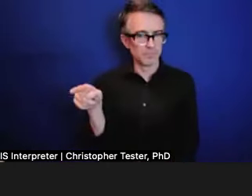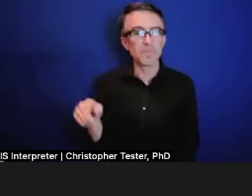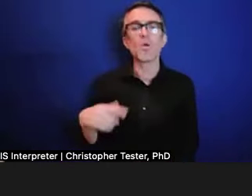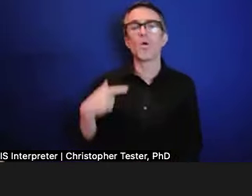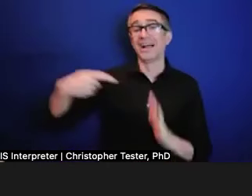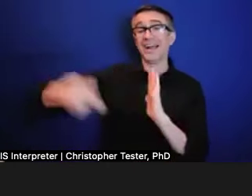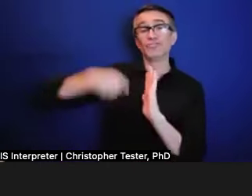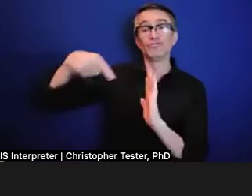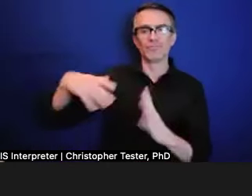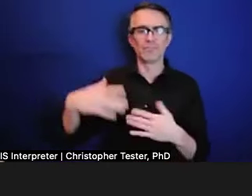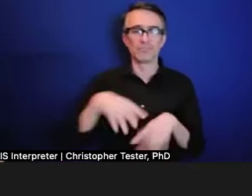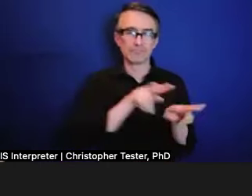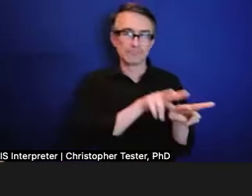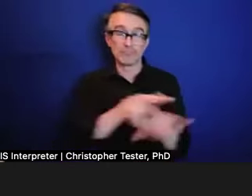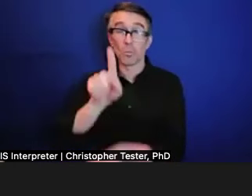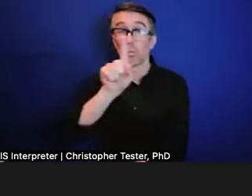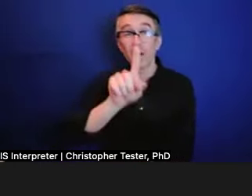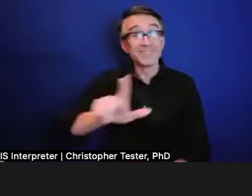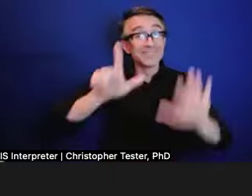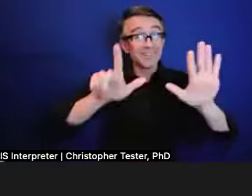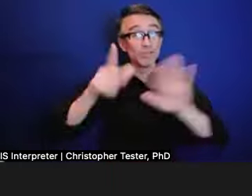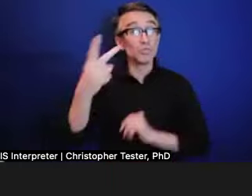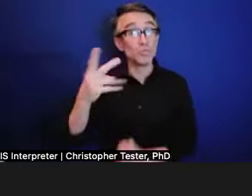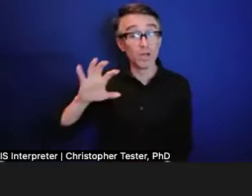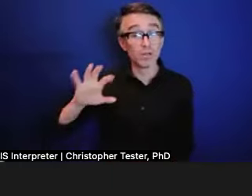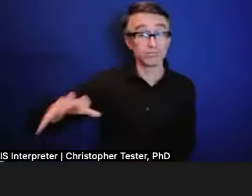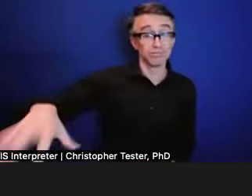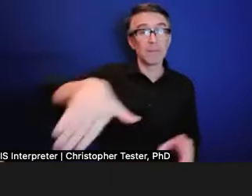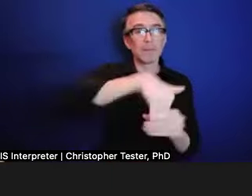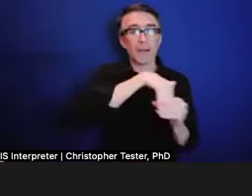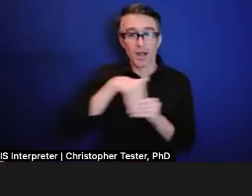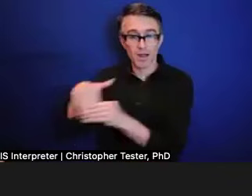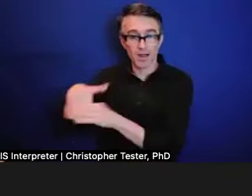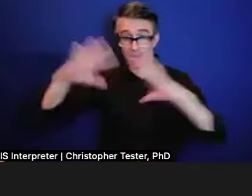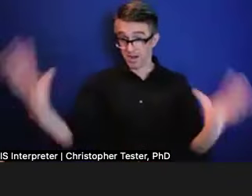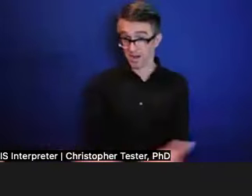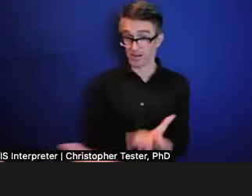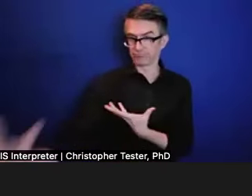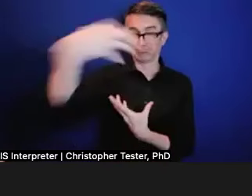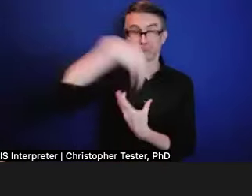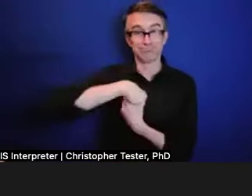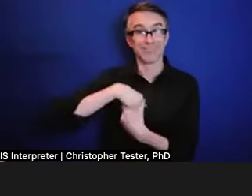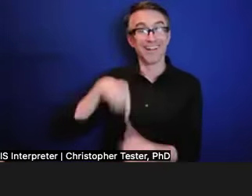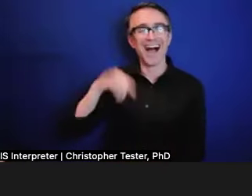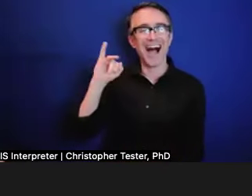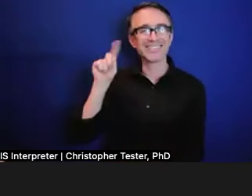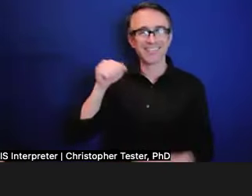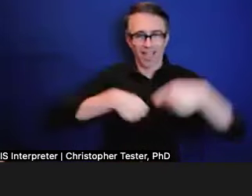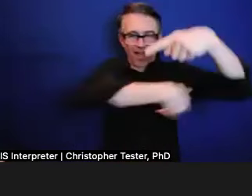of organization of persons with disabilities to meaningfully inform health sector